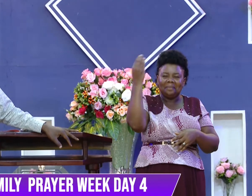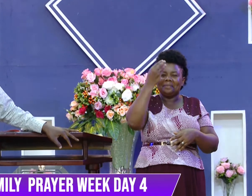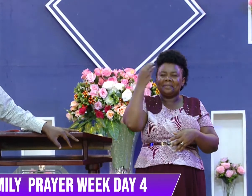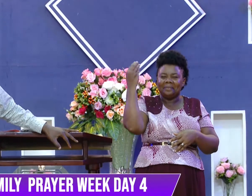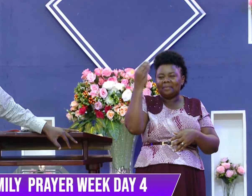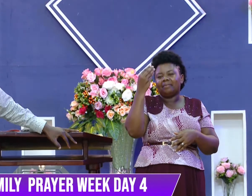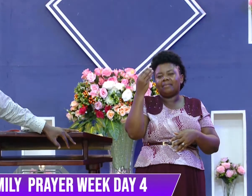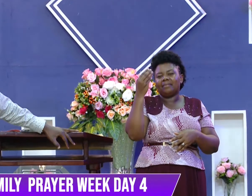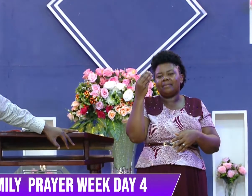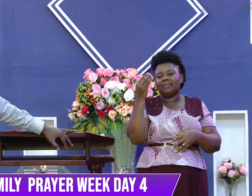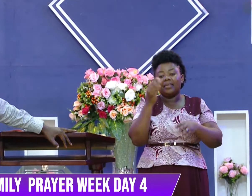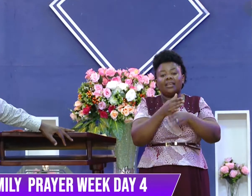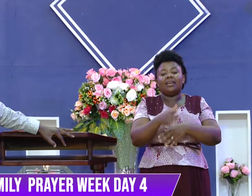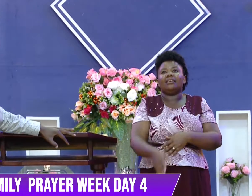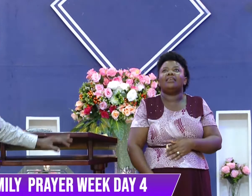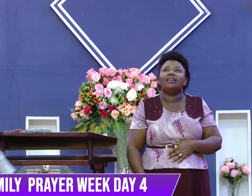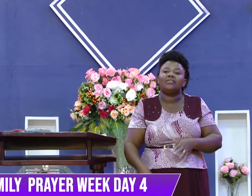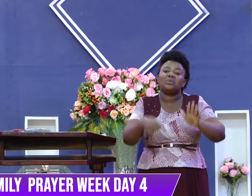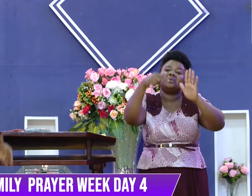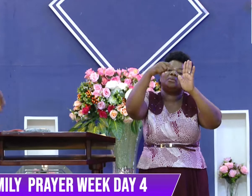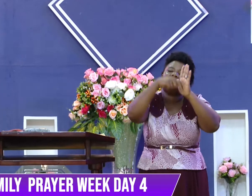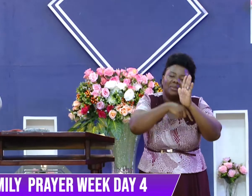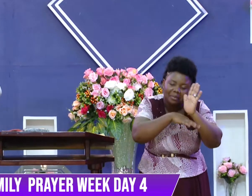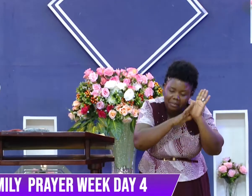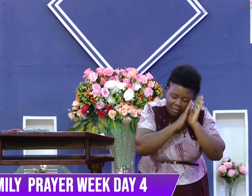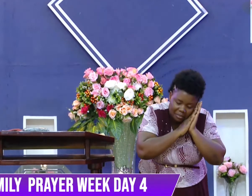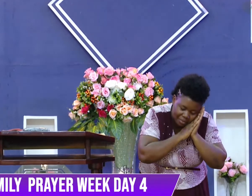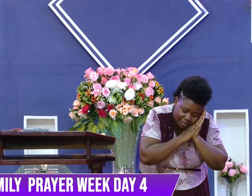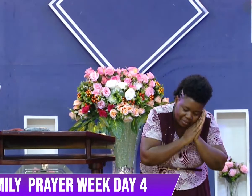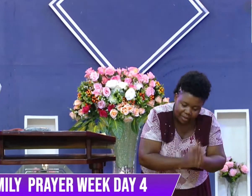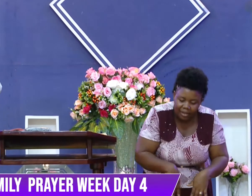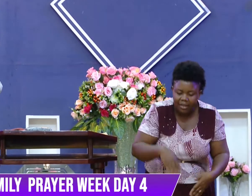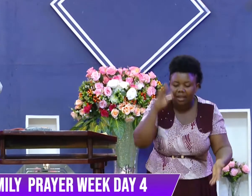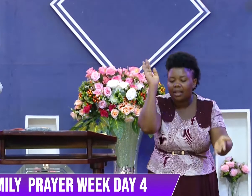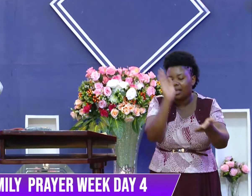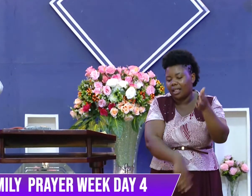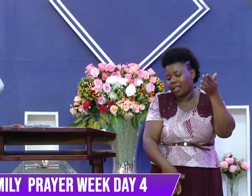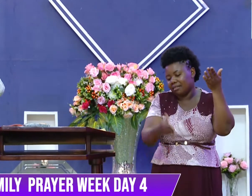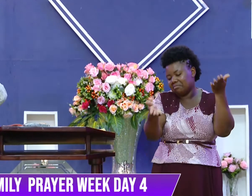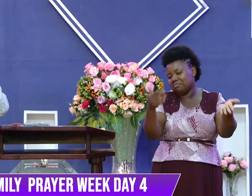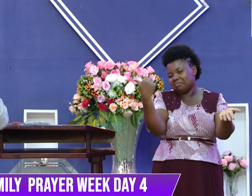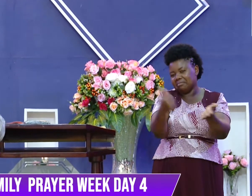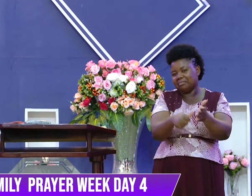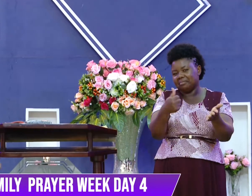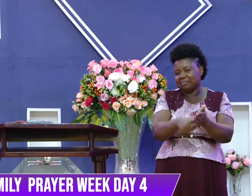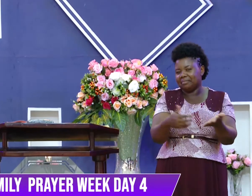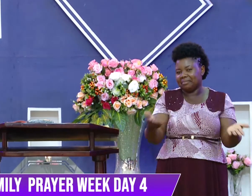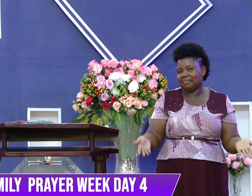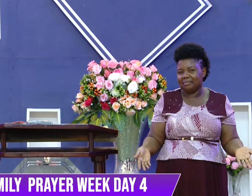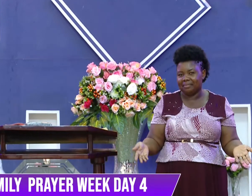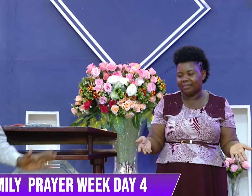were crossing. At the end of the day, she was snoring. And I said, oh my God.